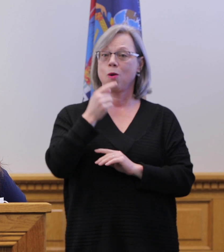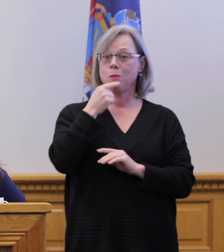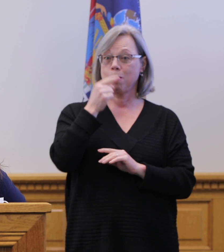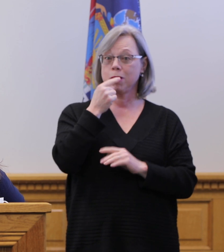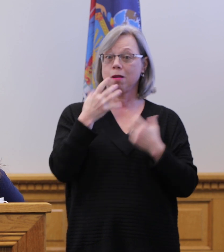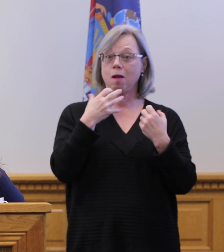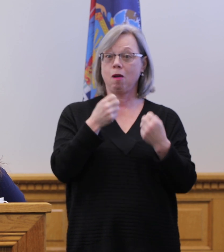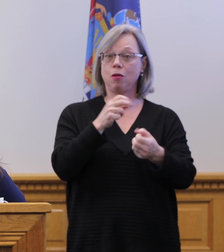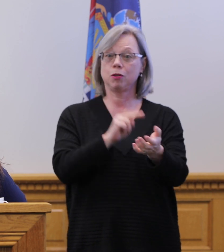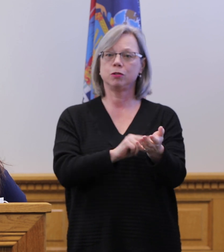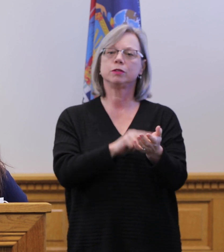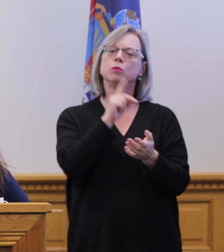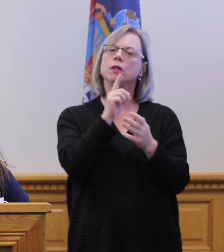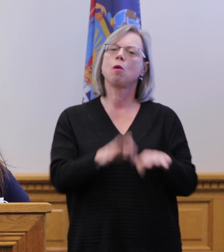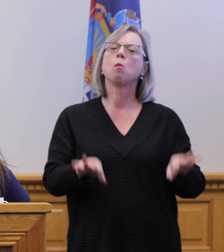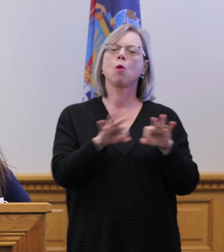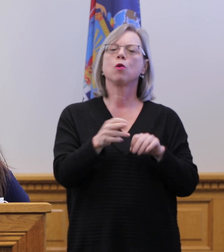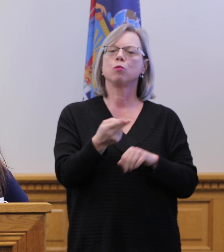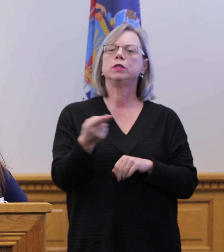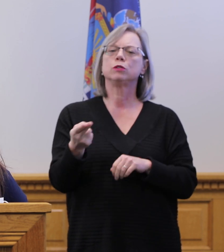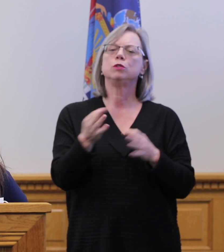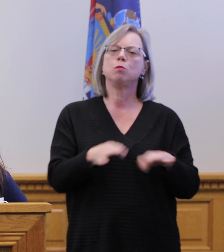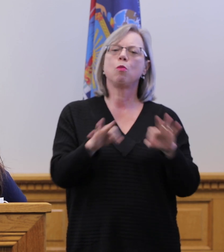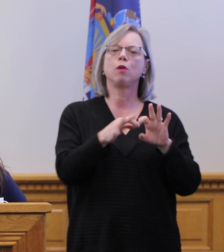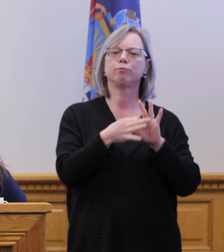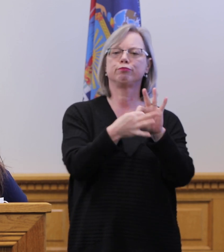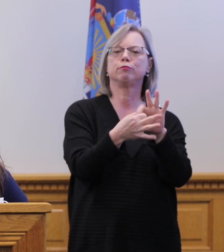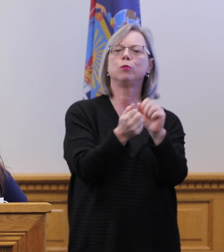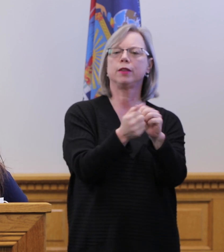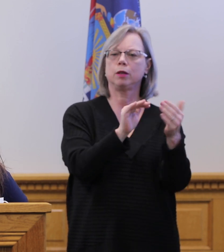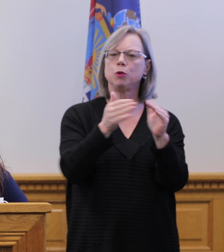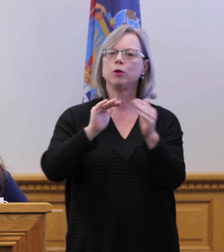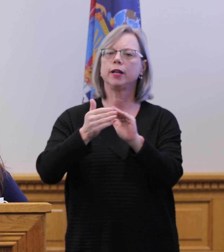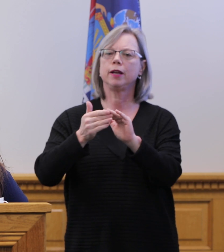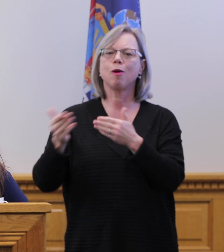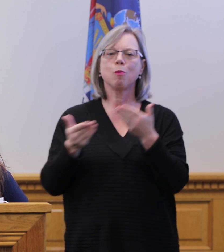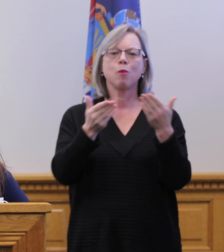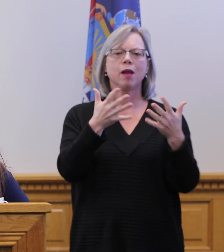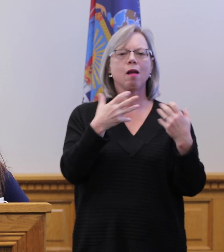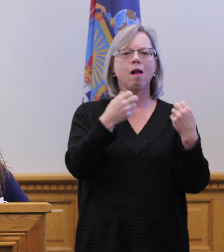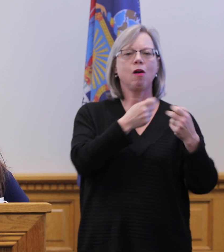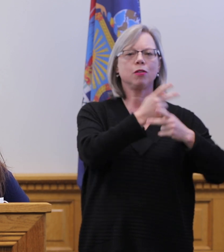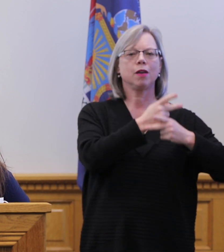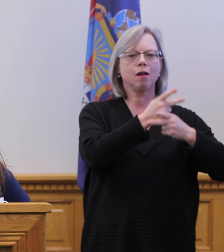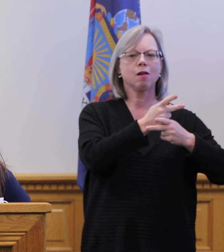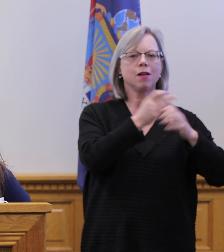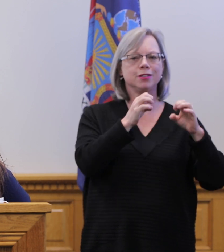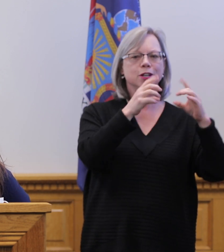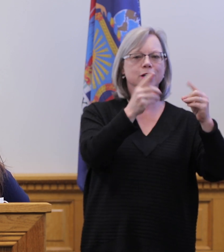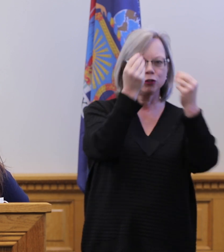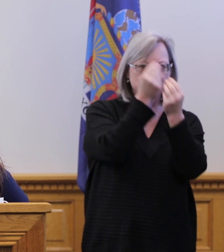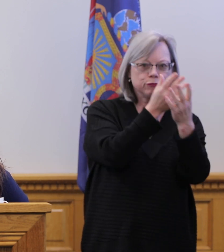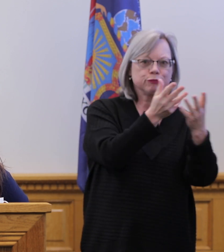health nurses are a valuable resource and critical link with the community. They bring healthcare and education into the community and